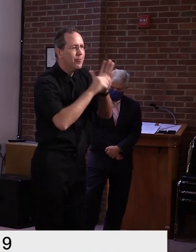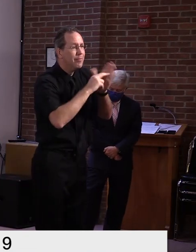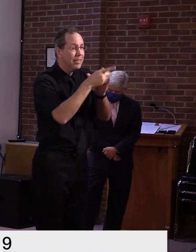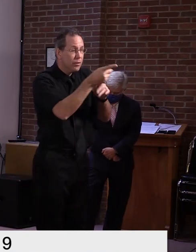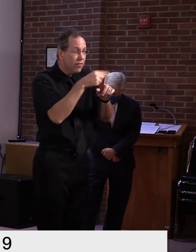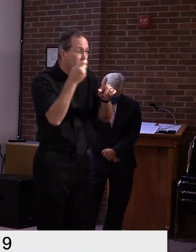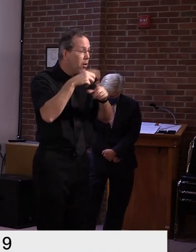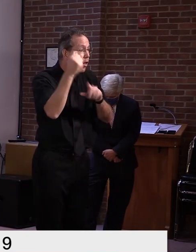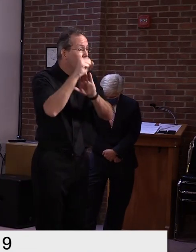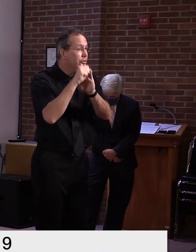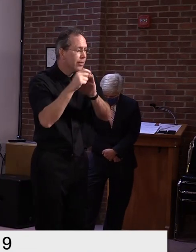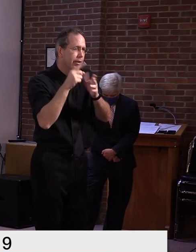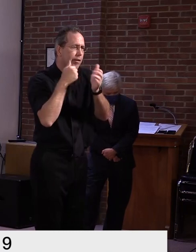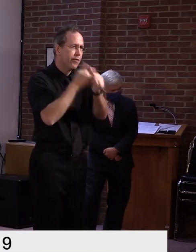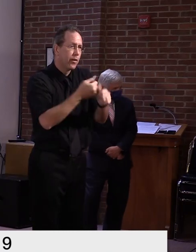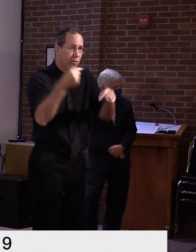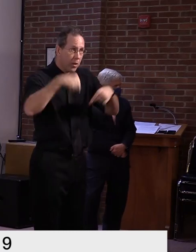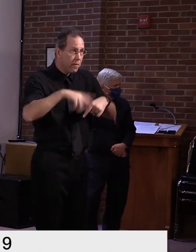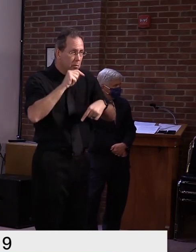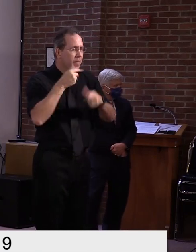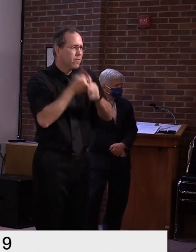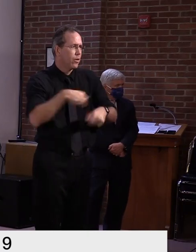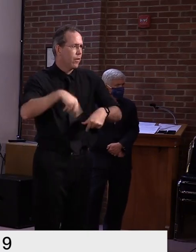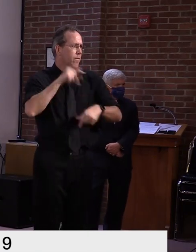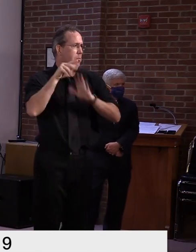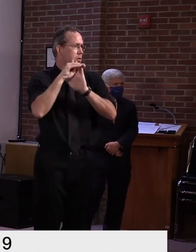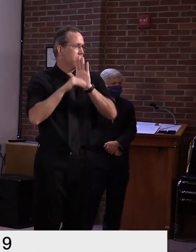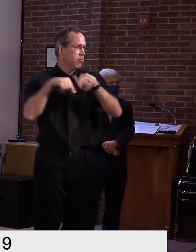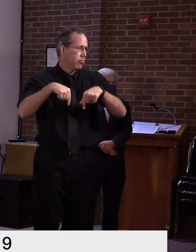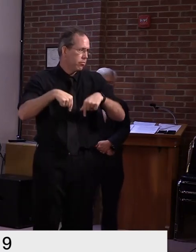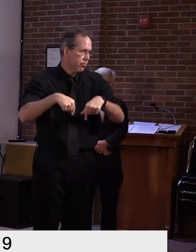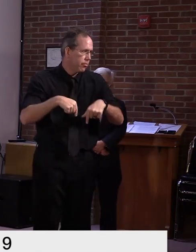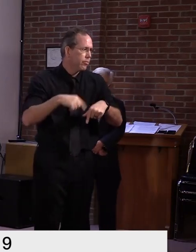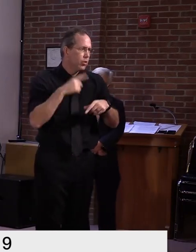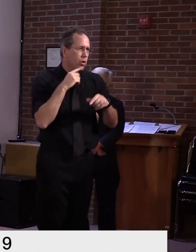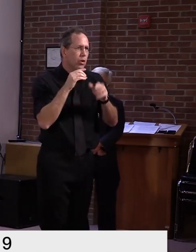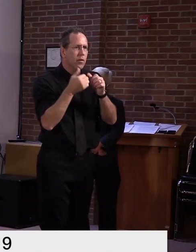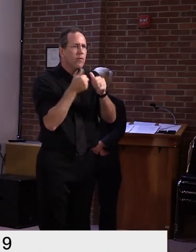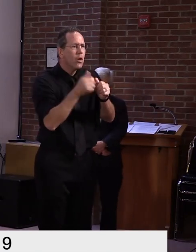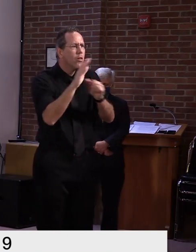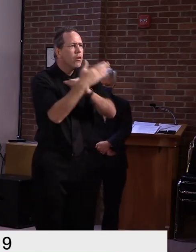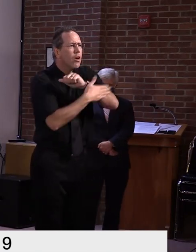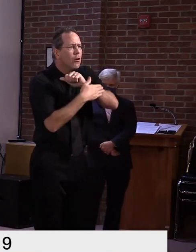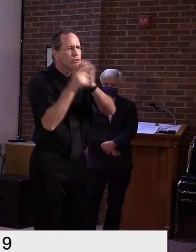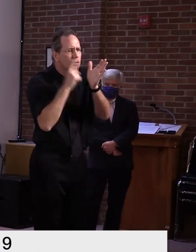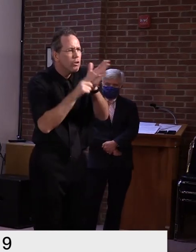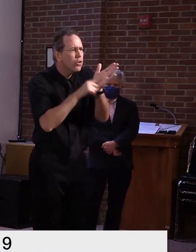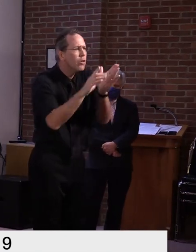counties, and that we're verbalizing that. Dr. Levine.